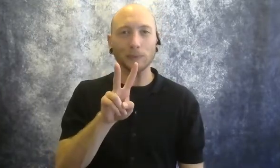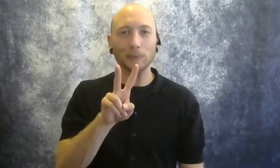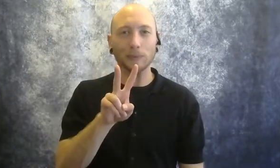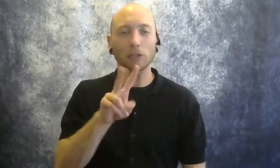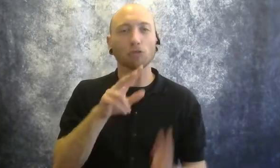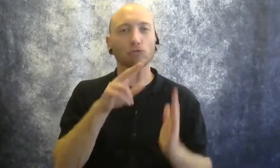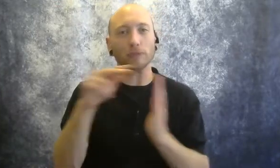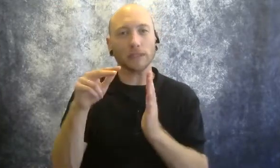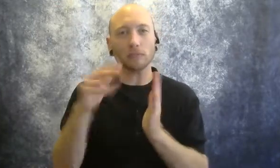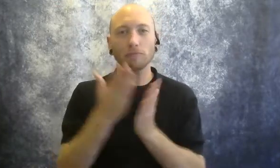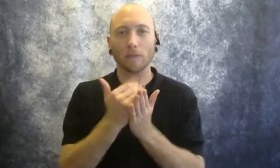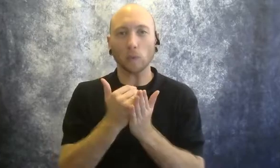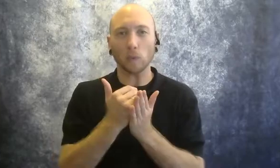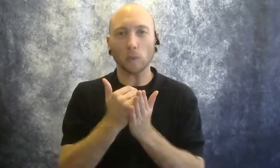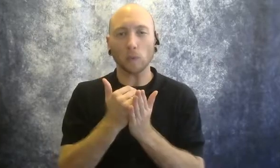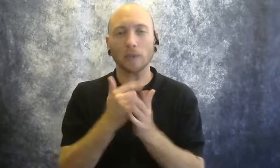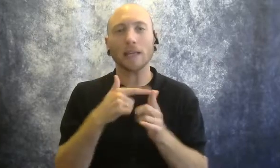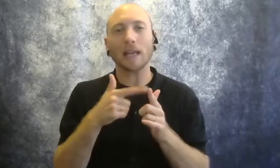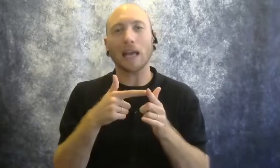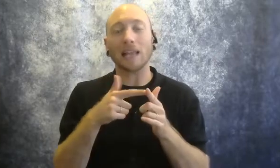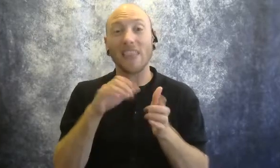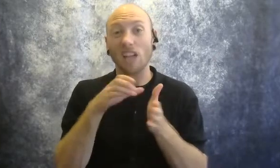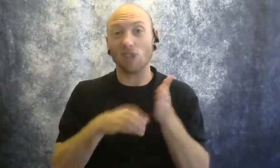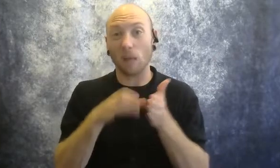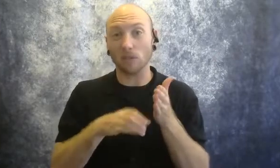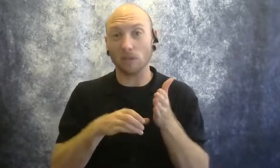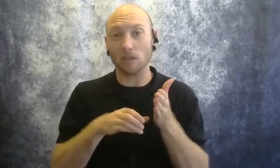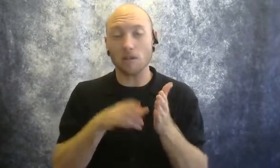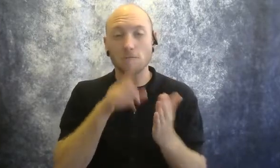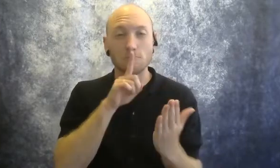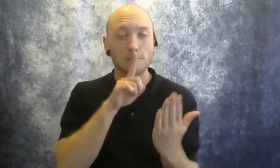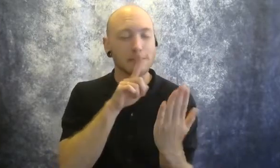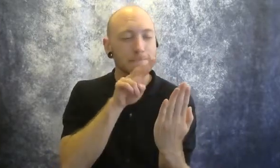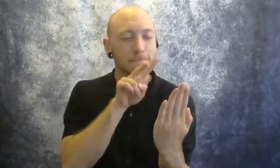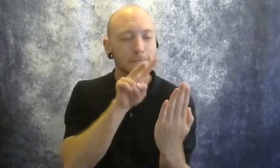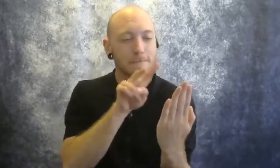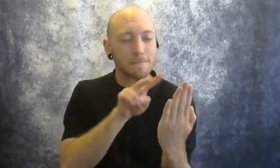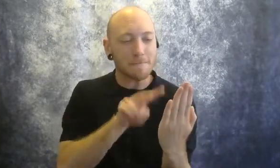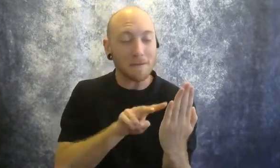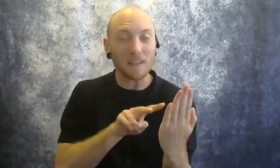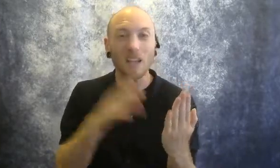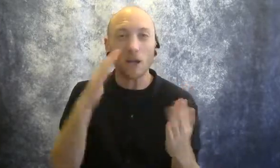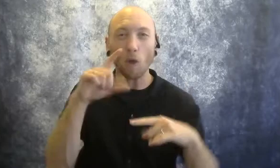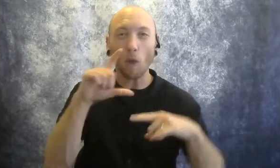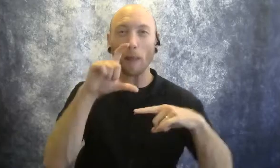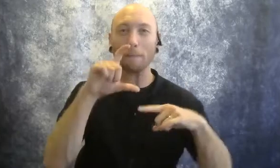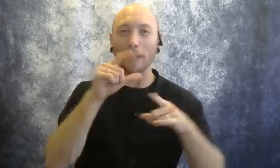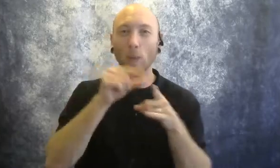2. I mean, in step 2, to look that over and go through that chapter with a fine-tooth comb, and to take all